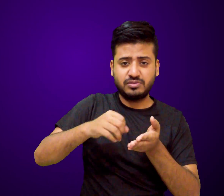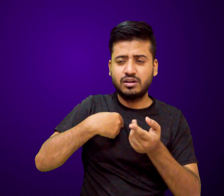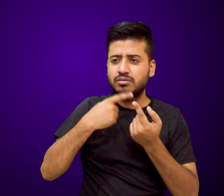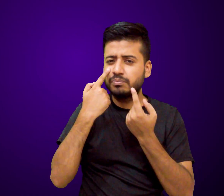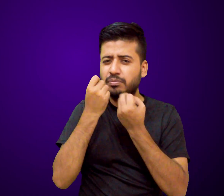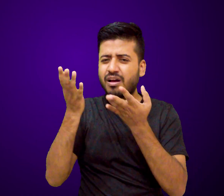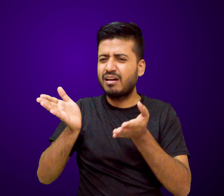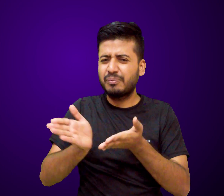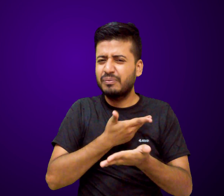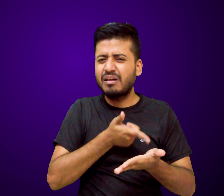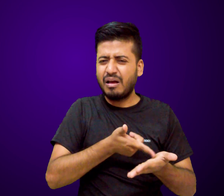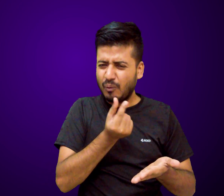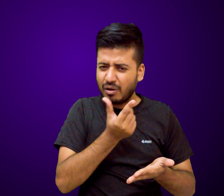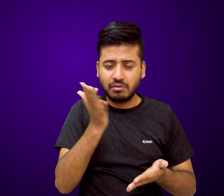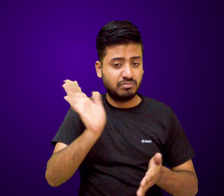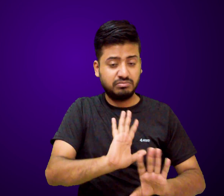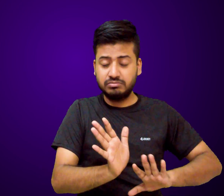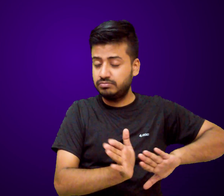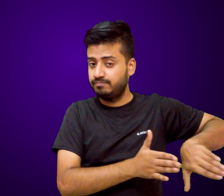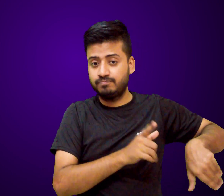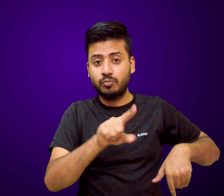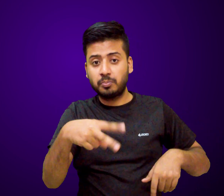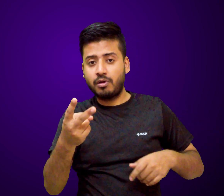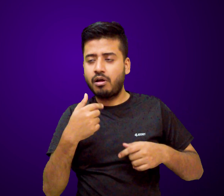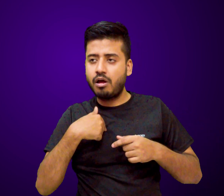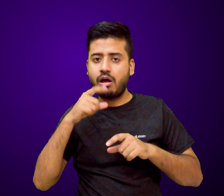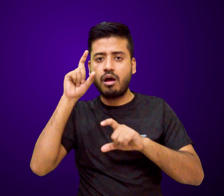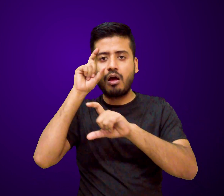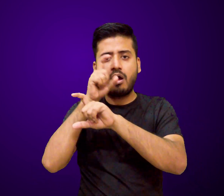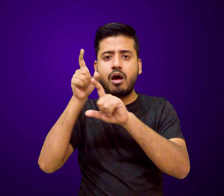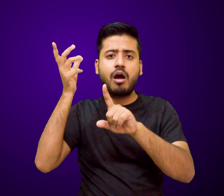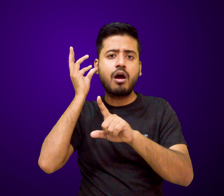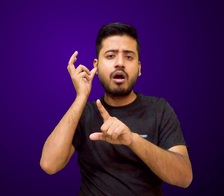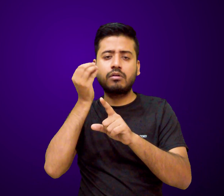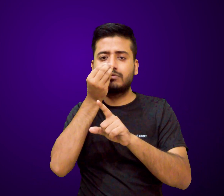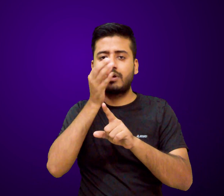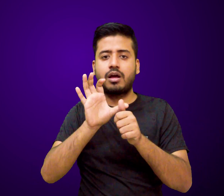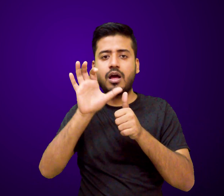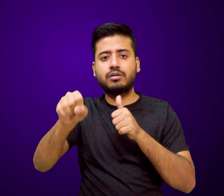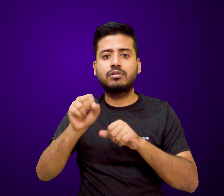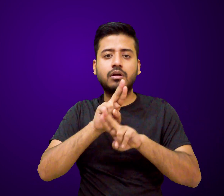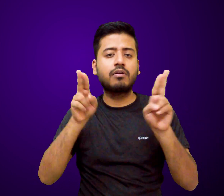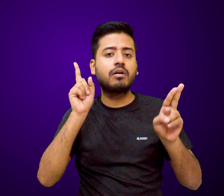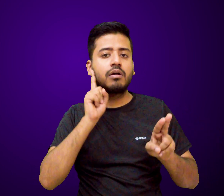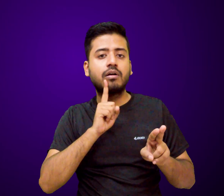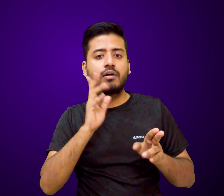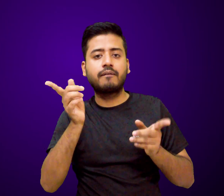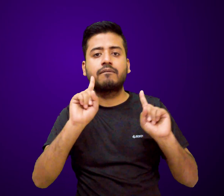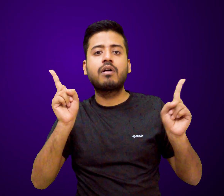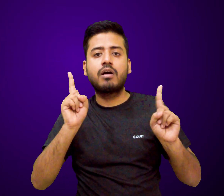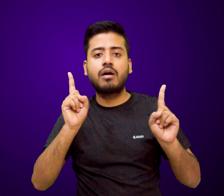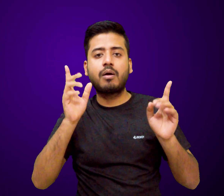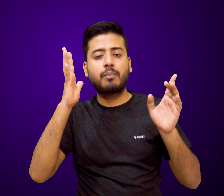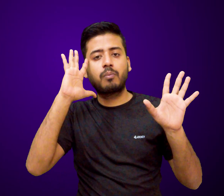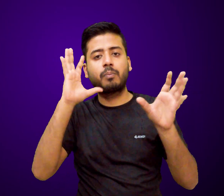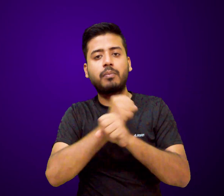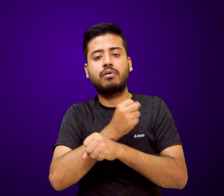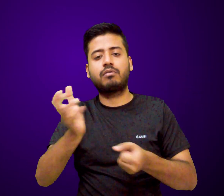stockpiling them, and only buy them when you have plans to use them. In addition, discarding damaged potatoes and ensuring